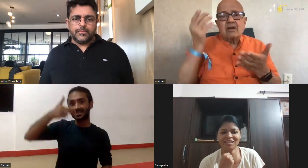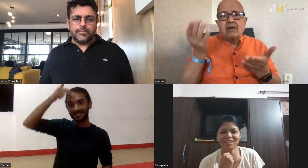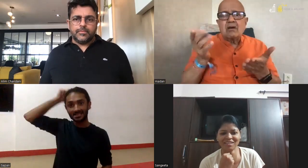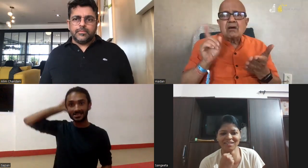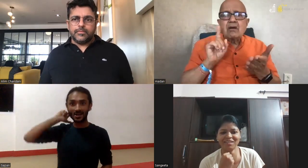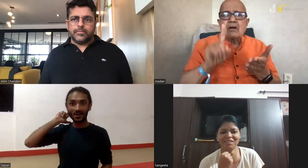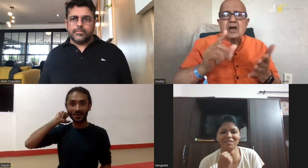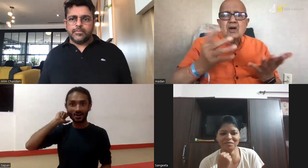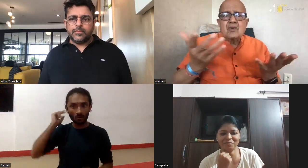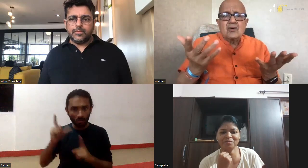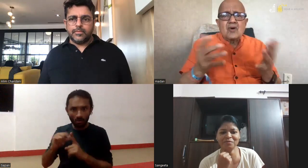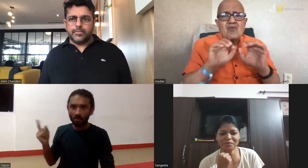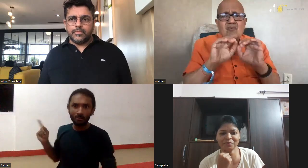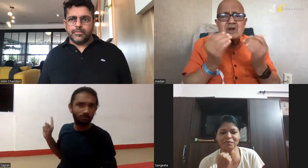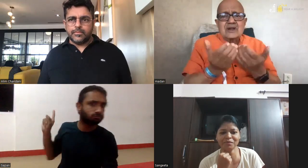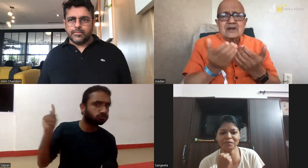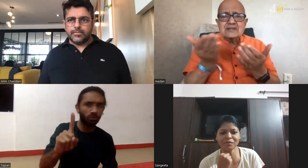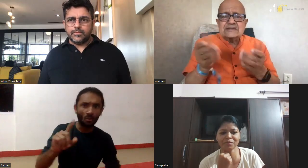Good idea.